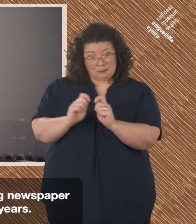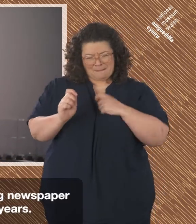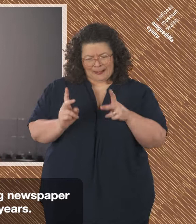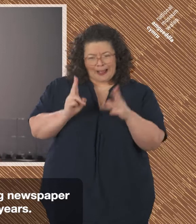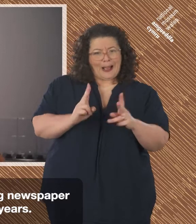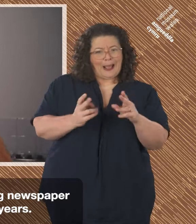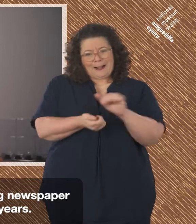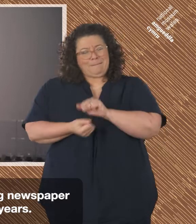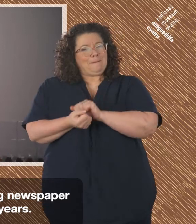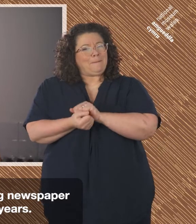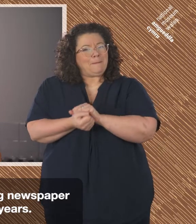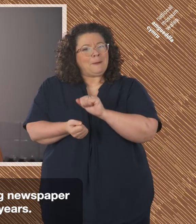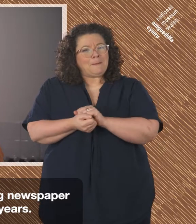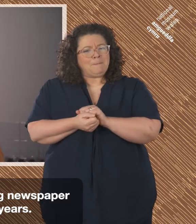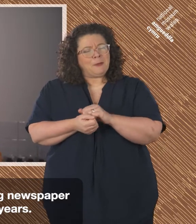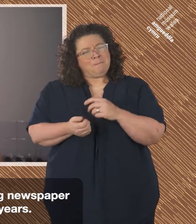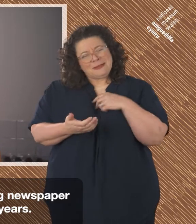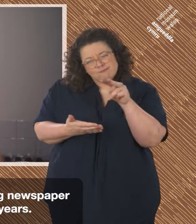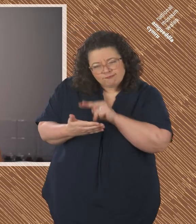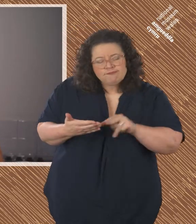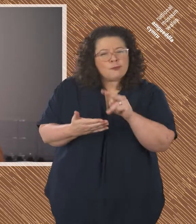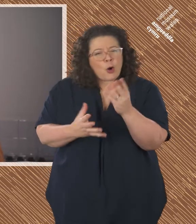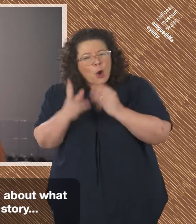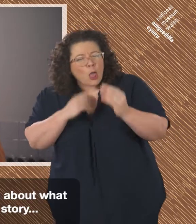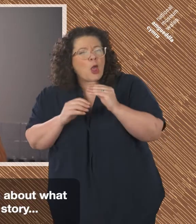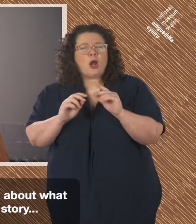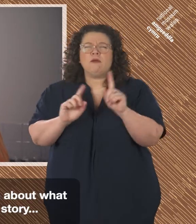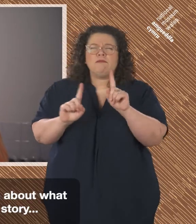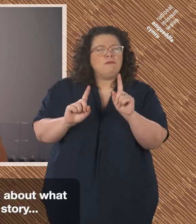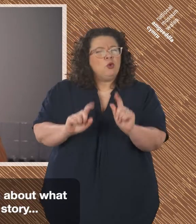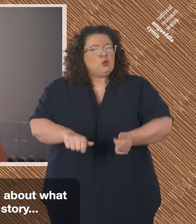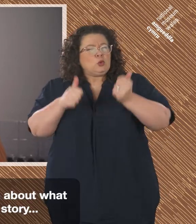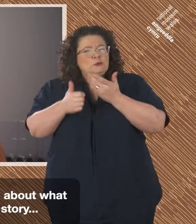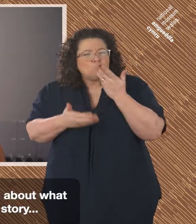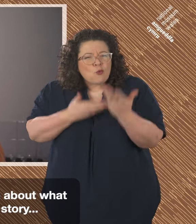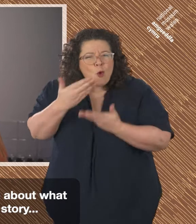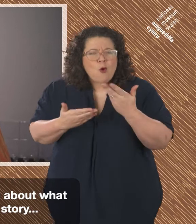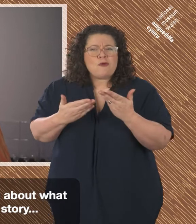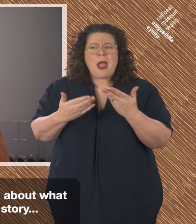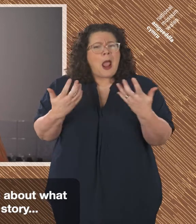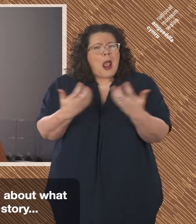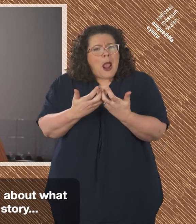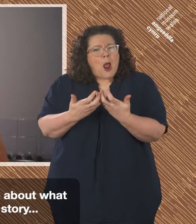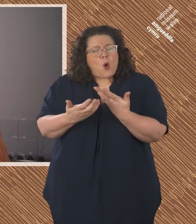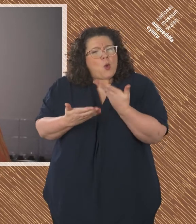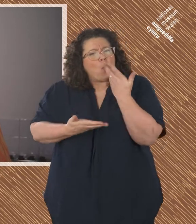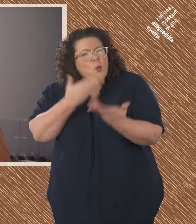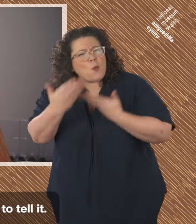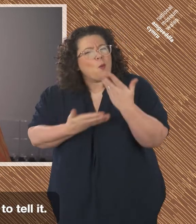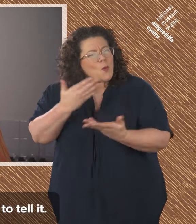So I've been keeping newspaper clippings for years. With these, I'll learn about what makes a good story.